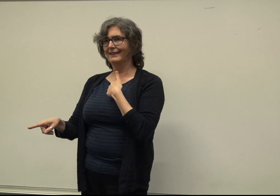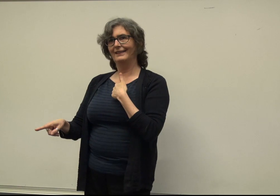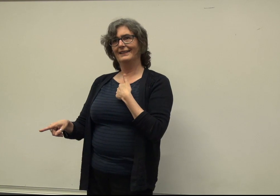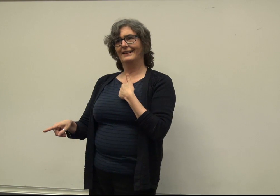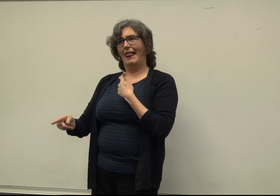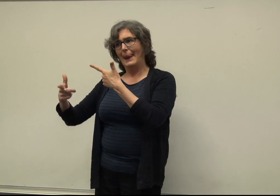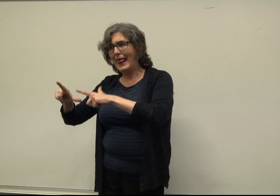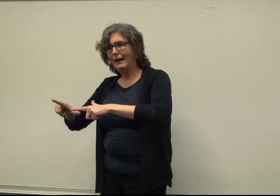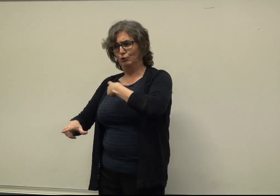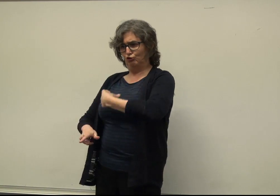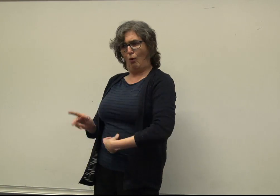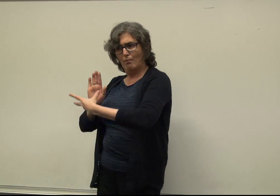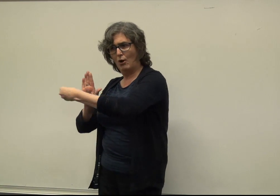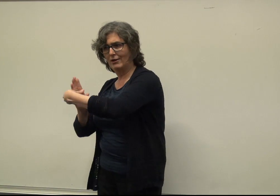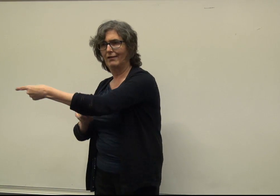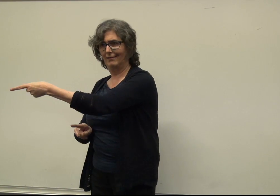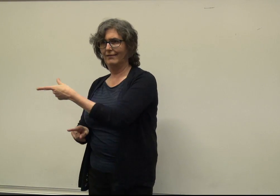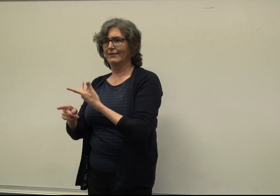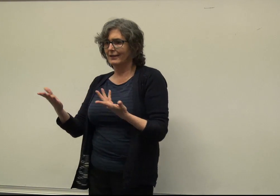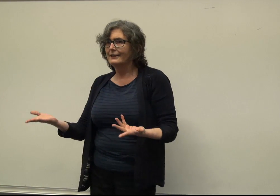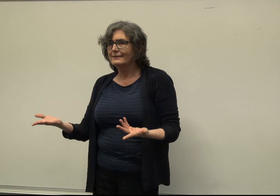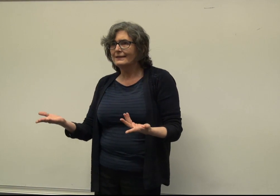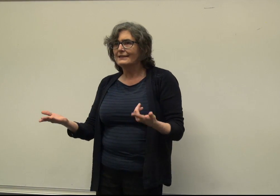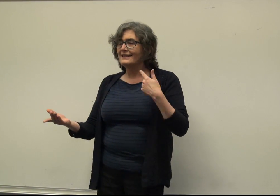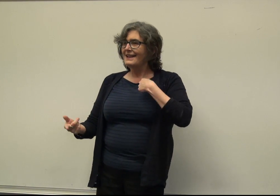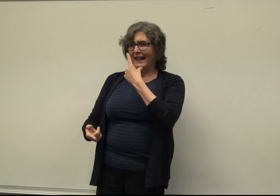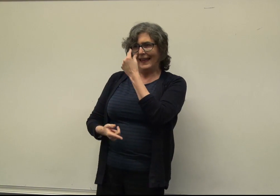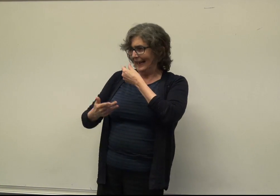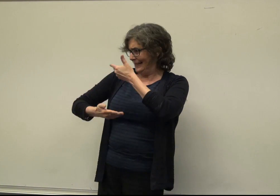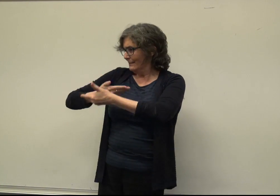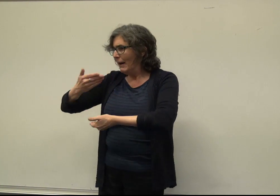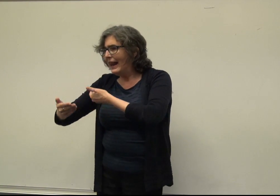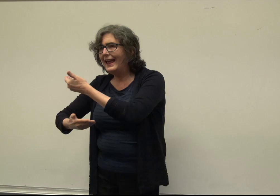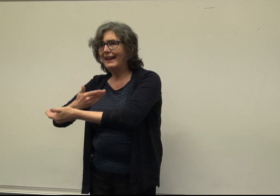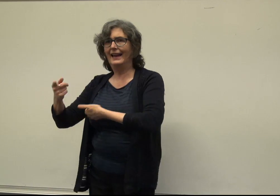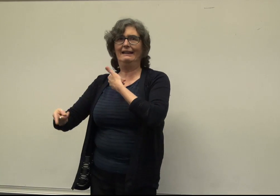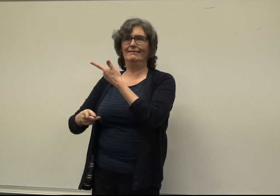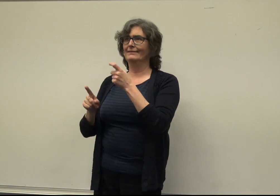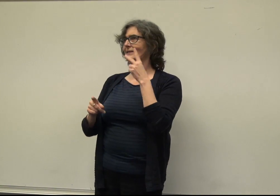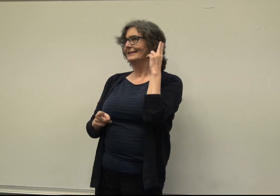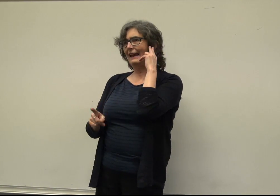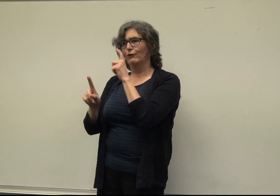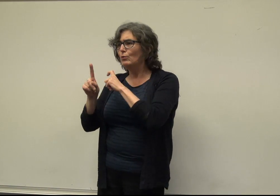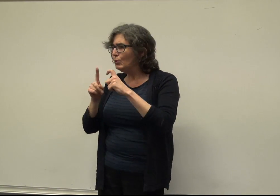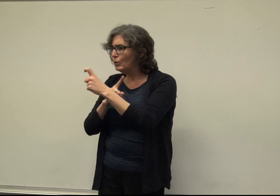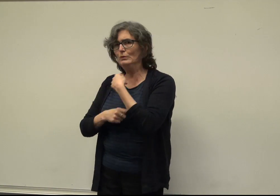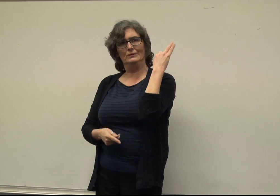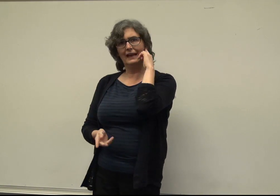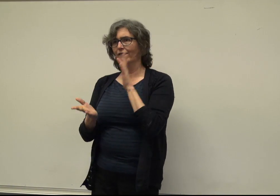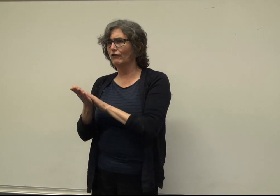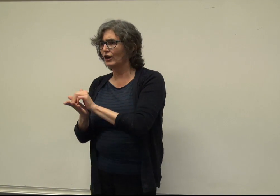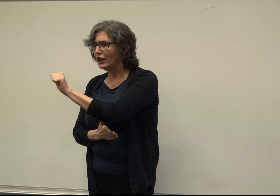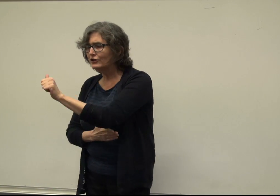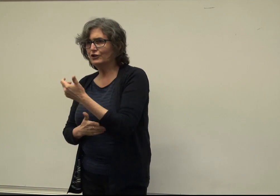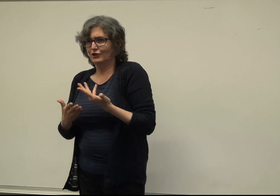introduce students, children, teachers to the language, the culture of the deaf community. They can organize,